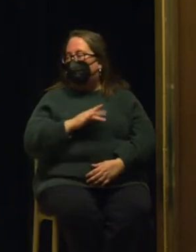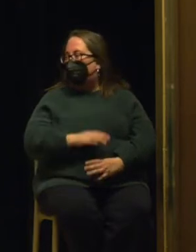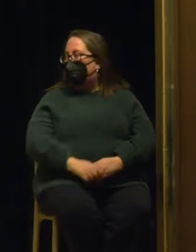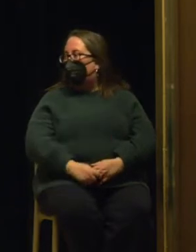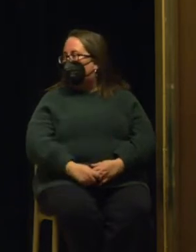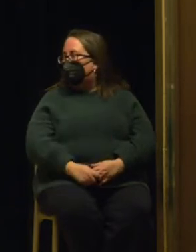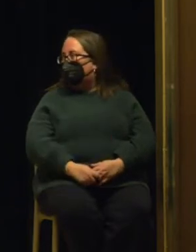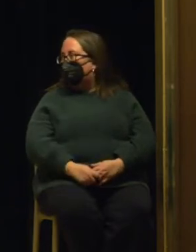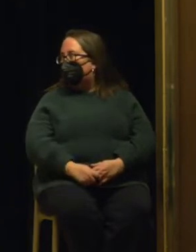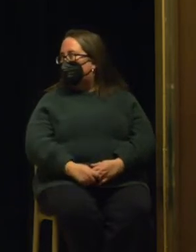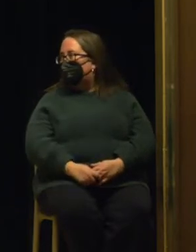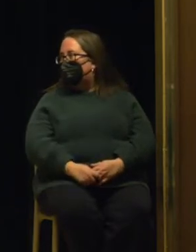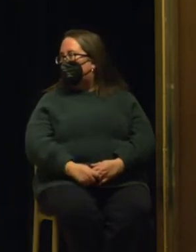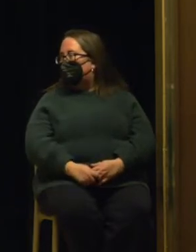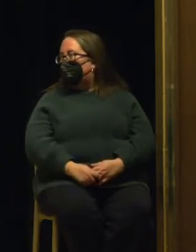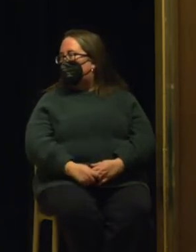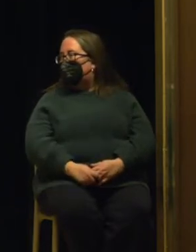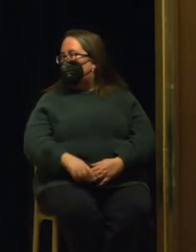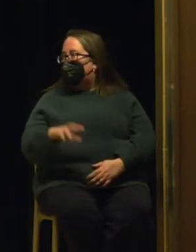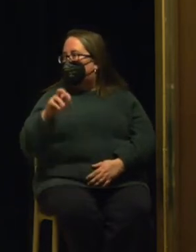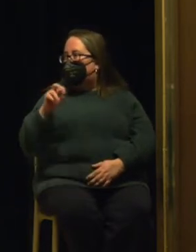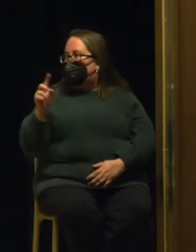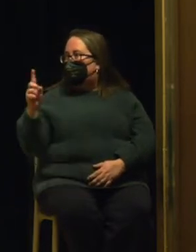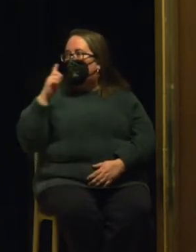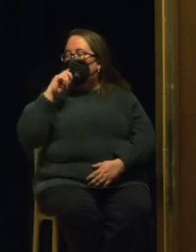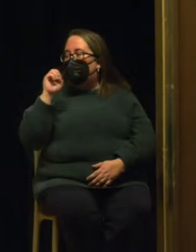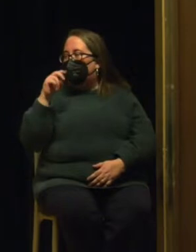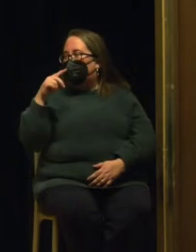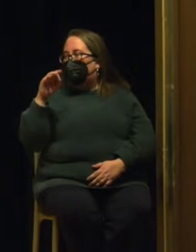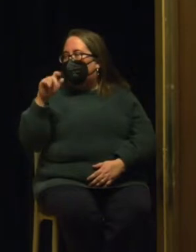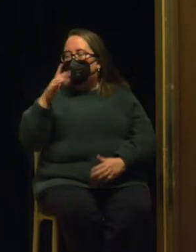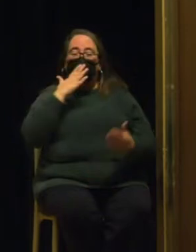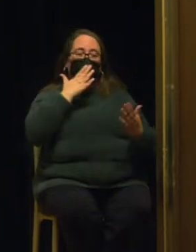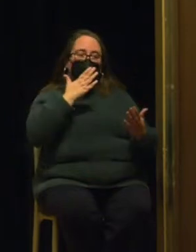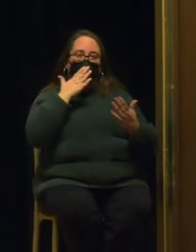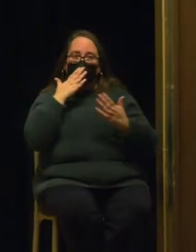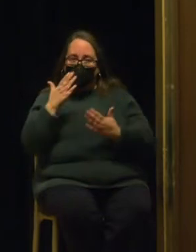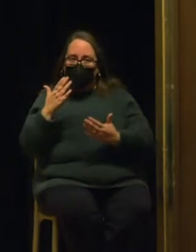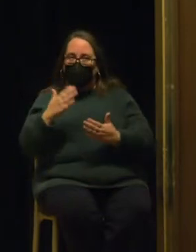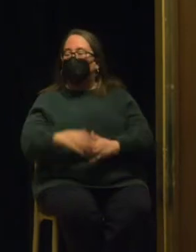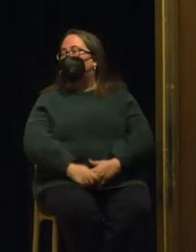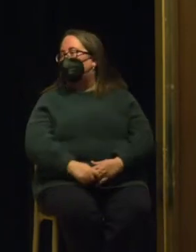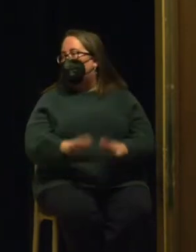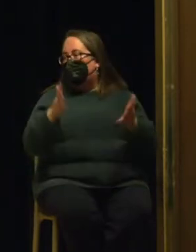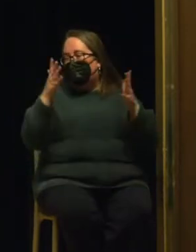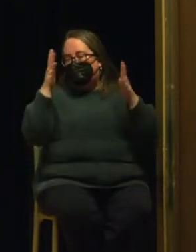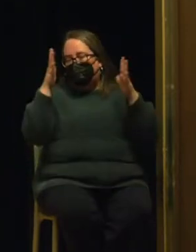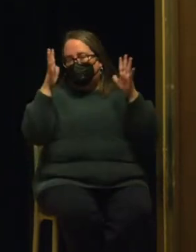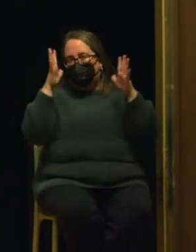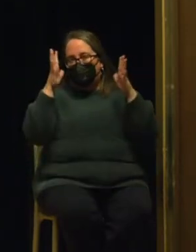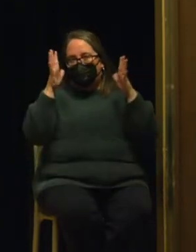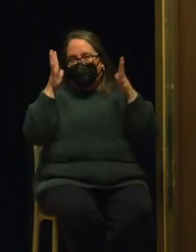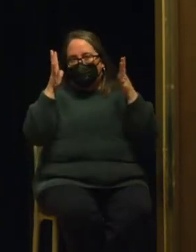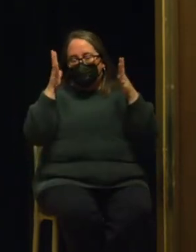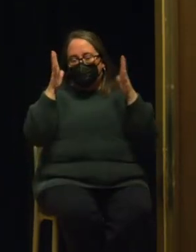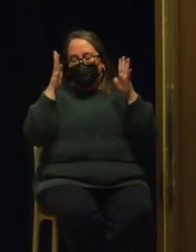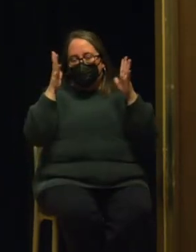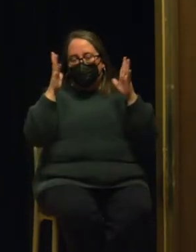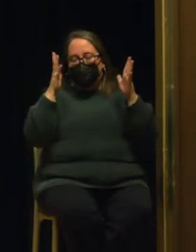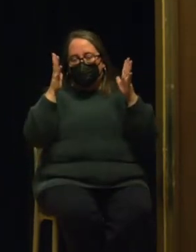it's wellreadblackgirl.org. On behalf of the Pratt, I want to thank Glory and I want to thank Debra again. Thank you.